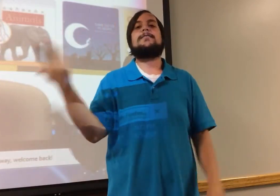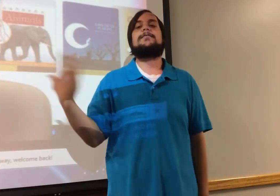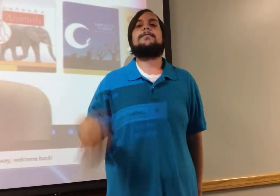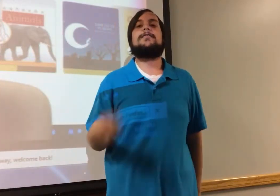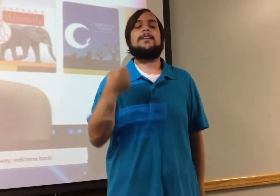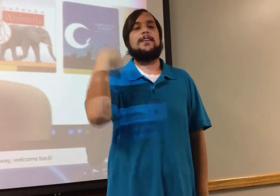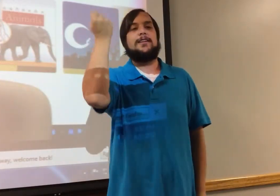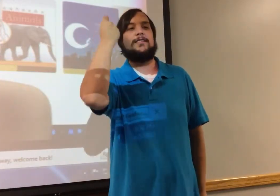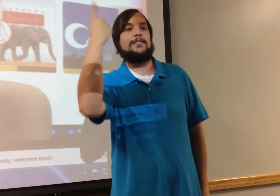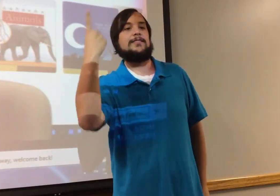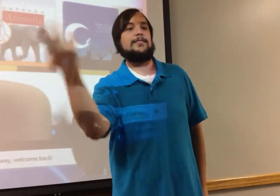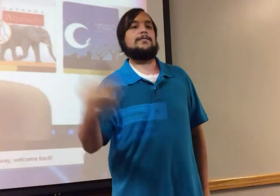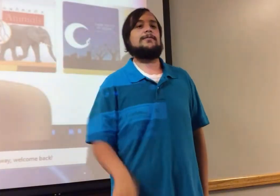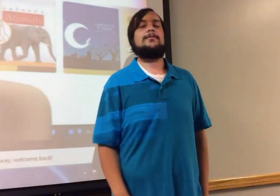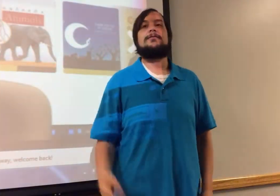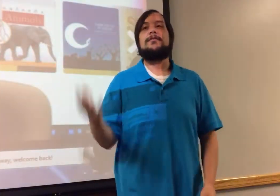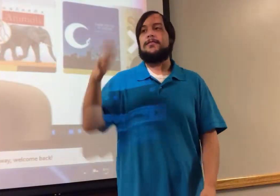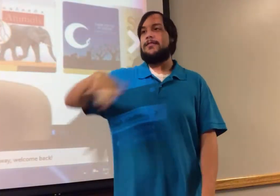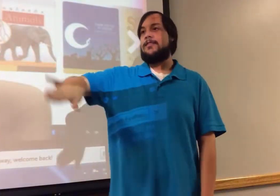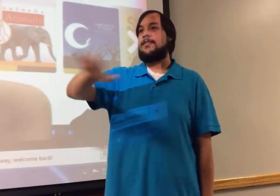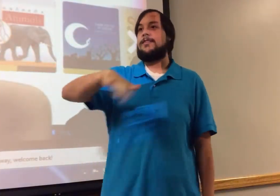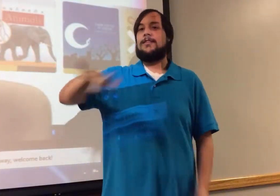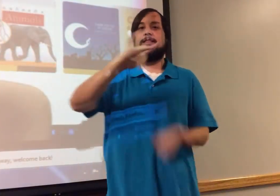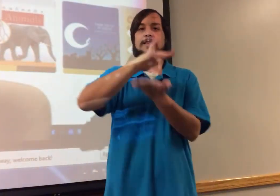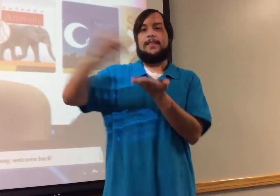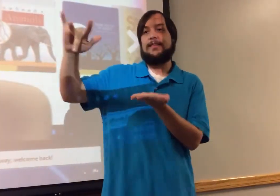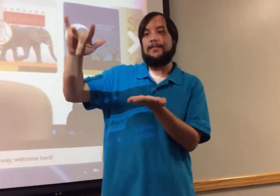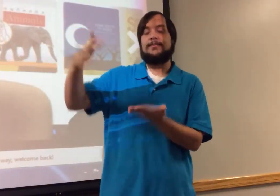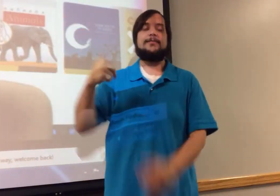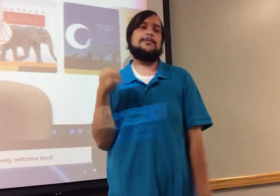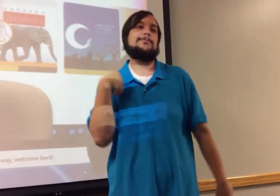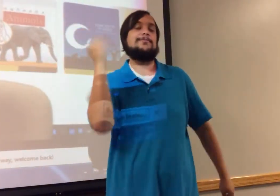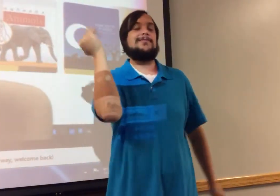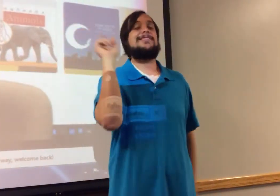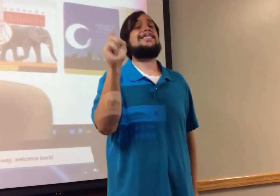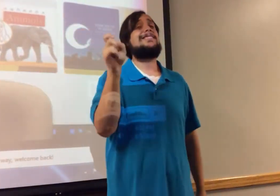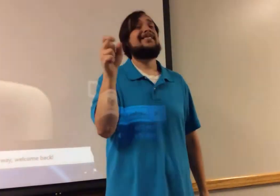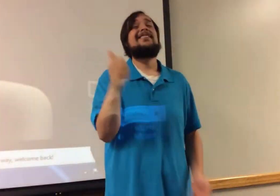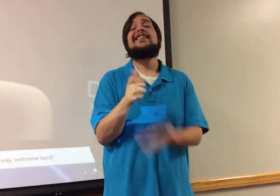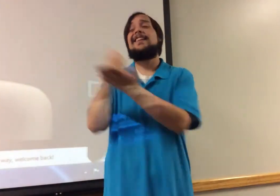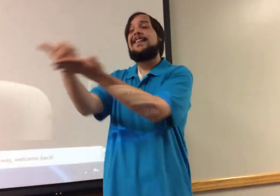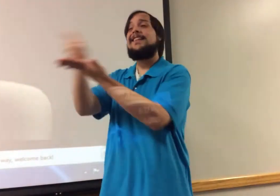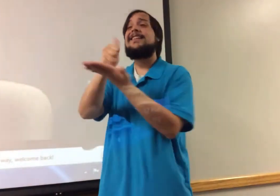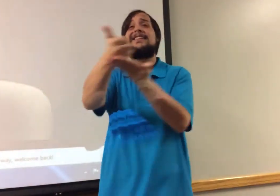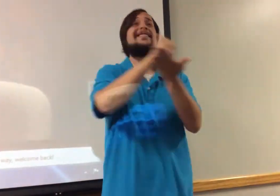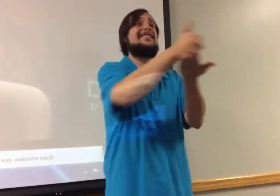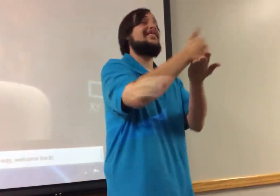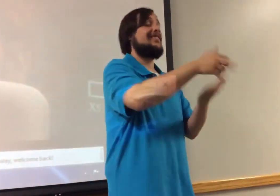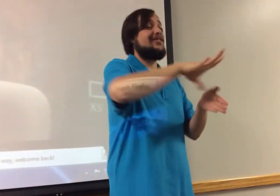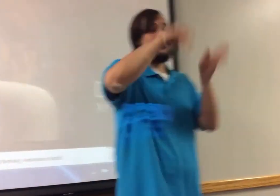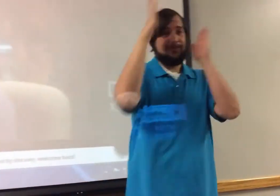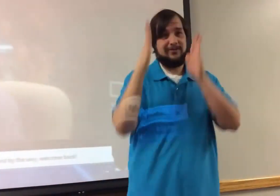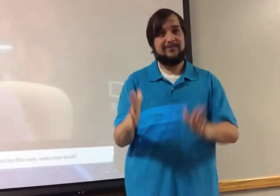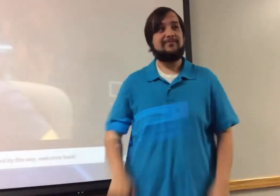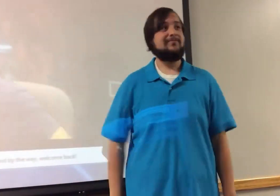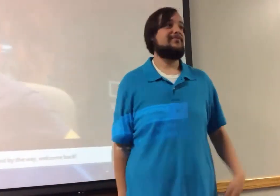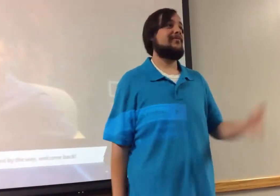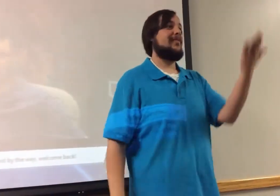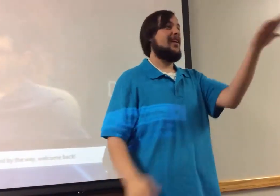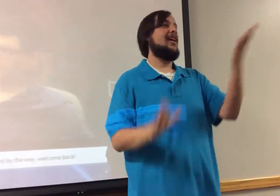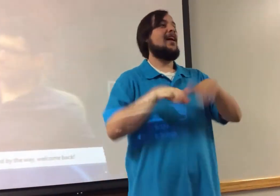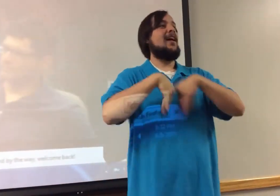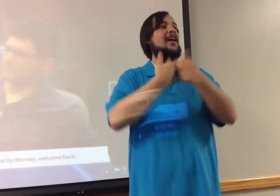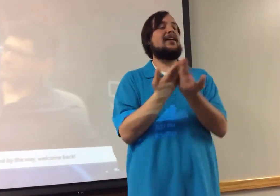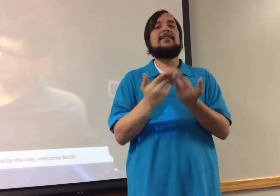They understand that we are in a rural area, and we need all the help that we can for our kids. Then how do